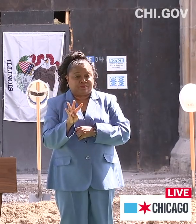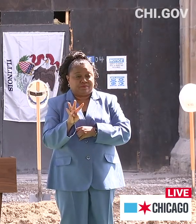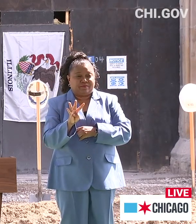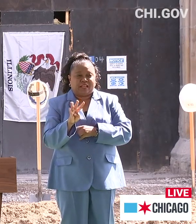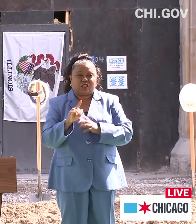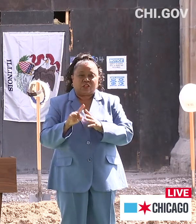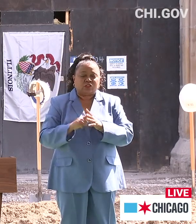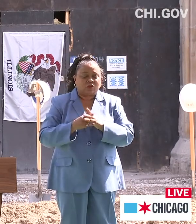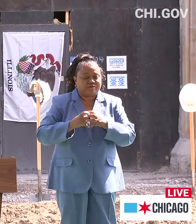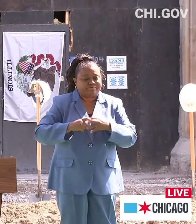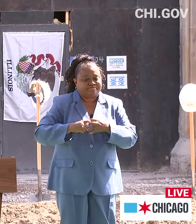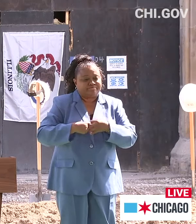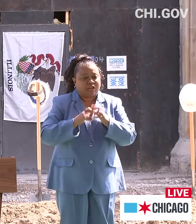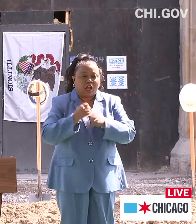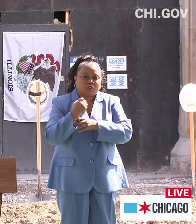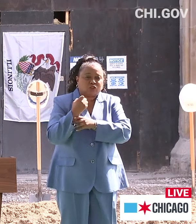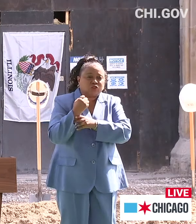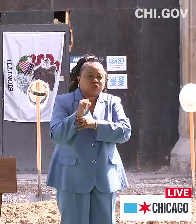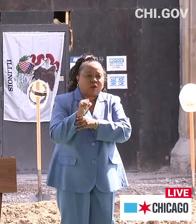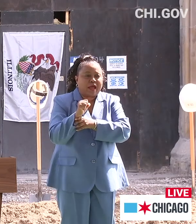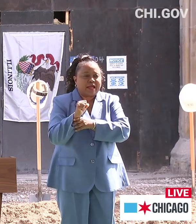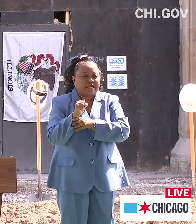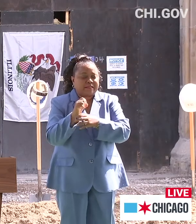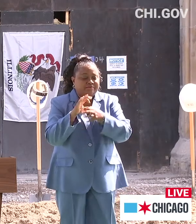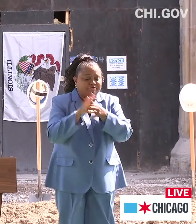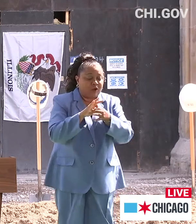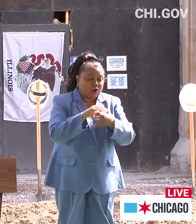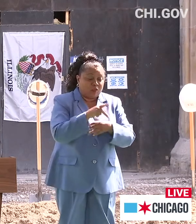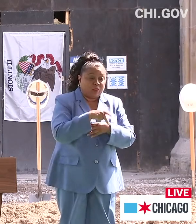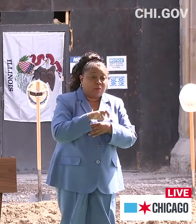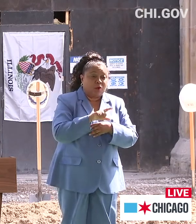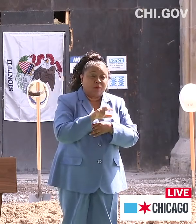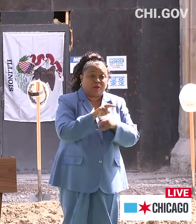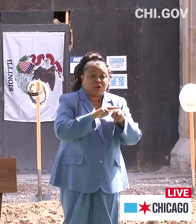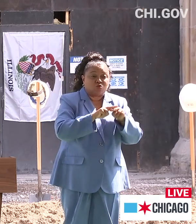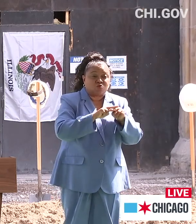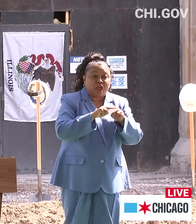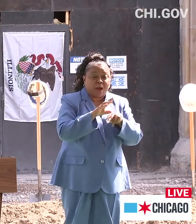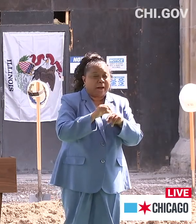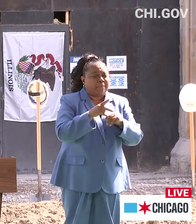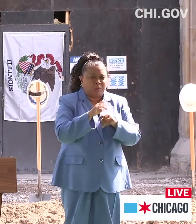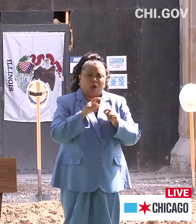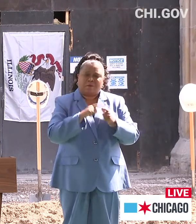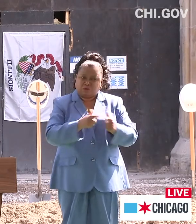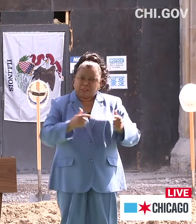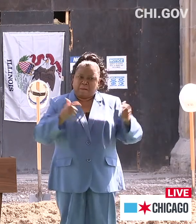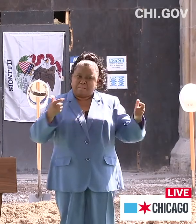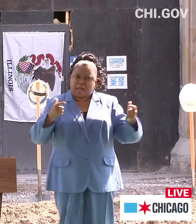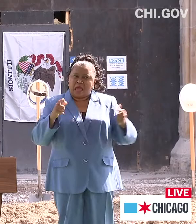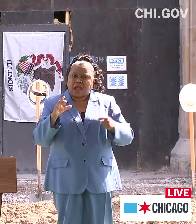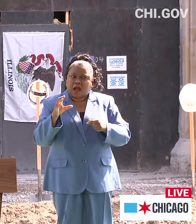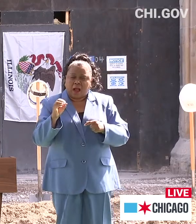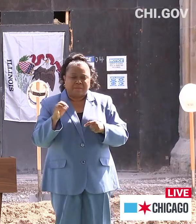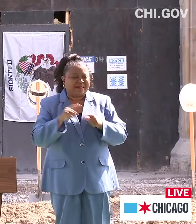there started to emerge a strike amongst the Pullman Rail Company. You see, Pullman was a big company. Not only did